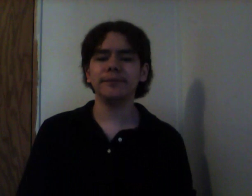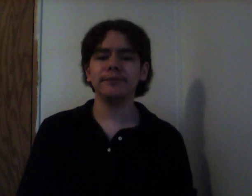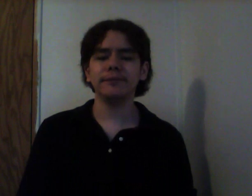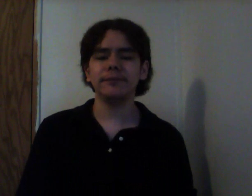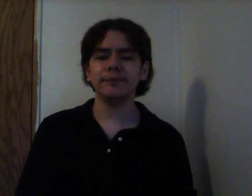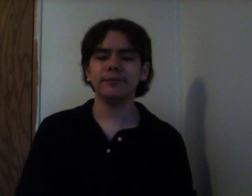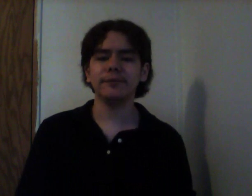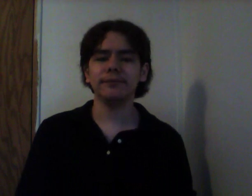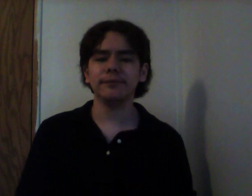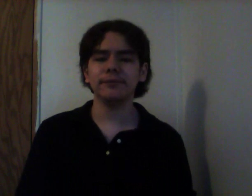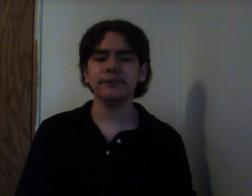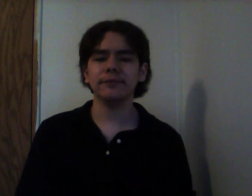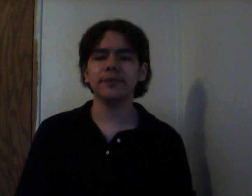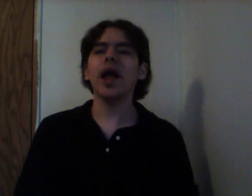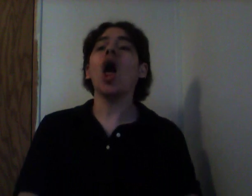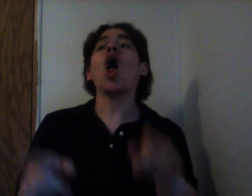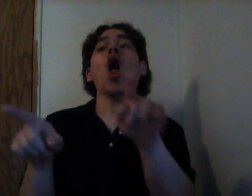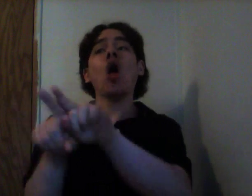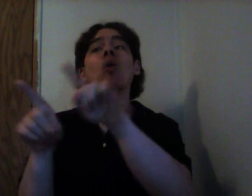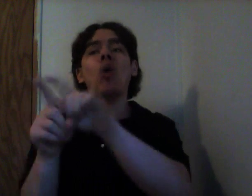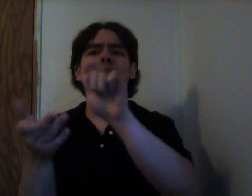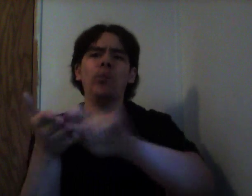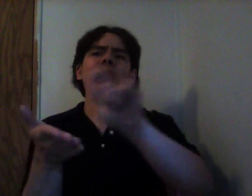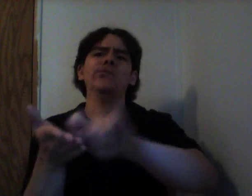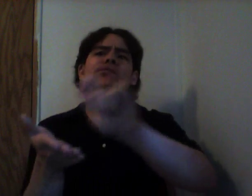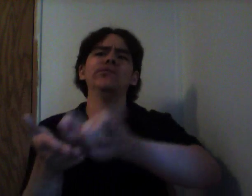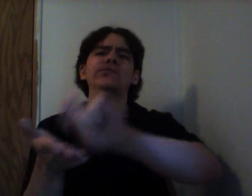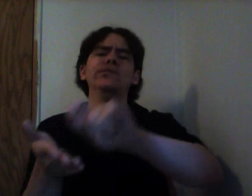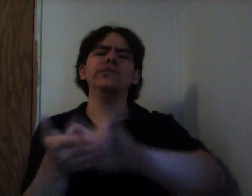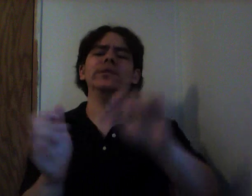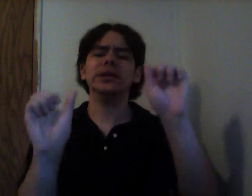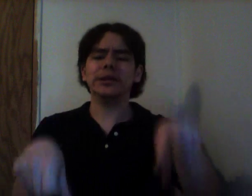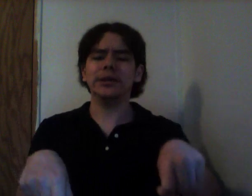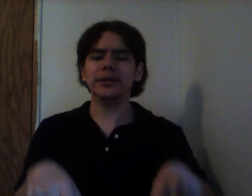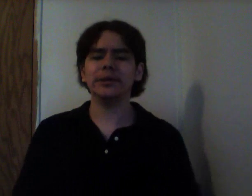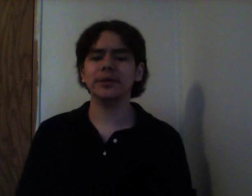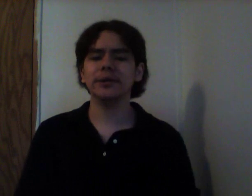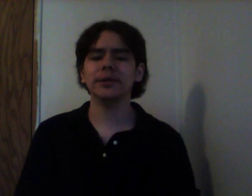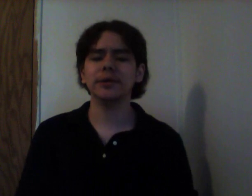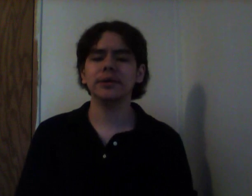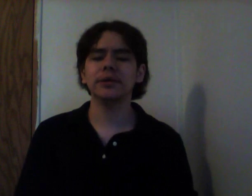And then I can write it out. Soy el políglota.